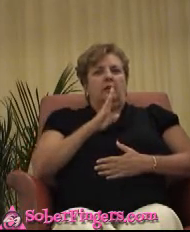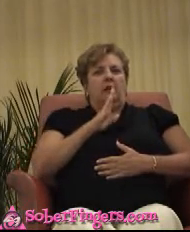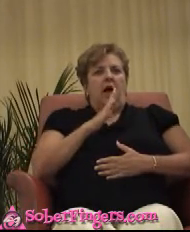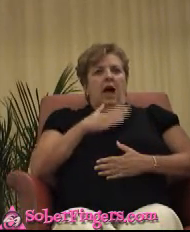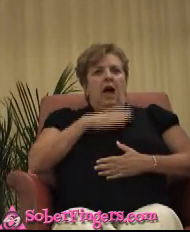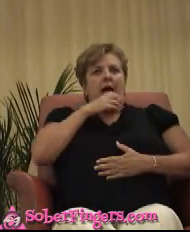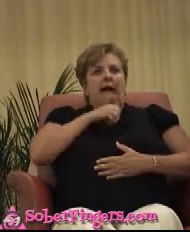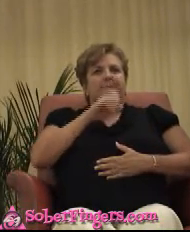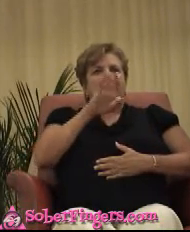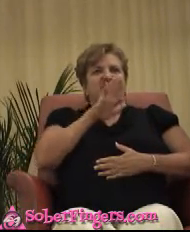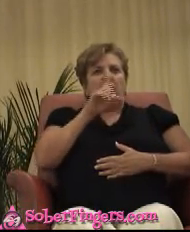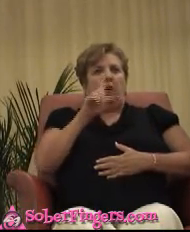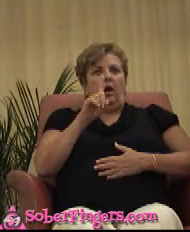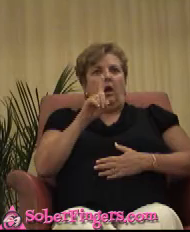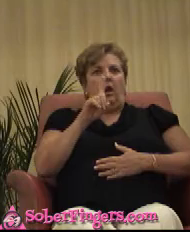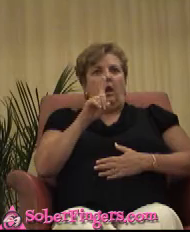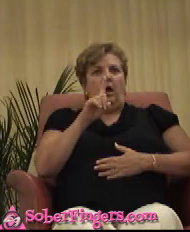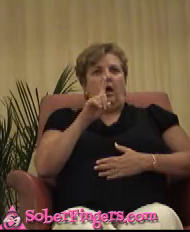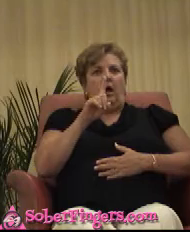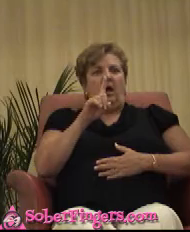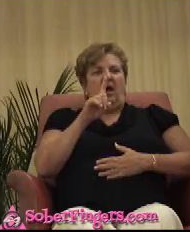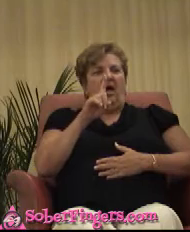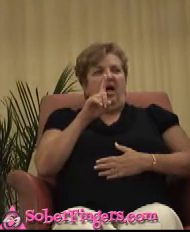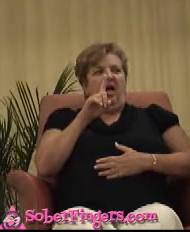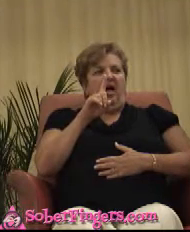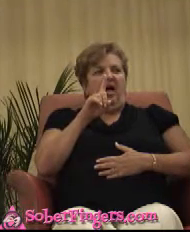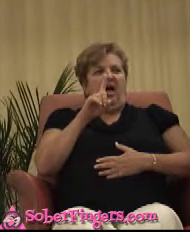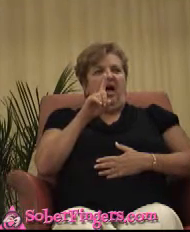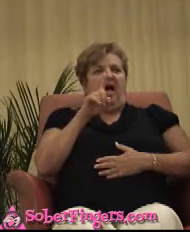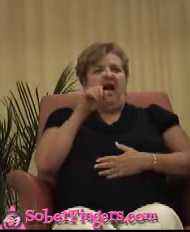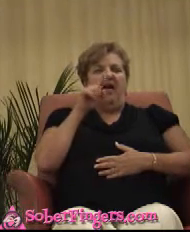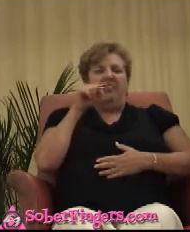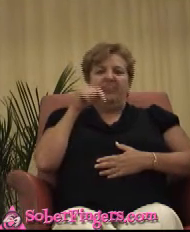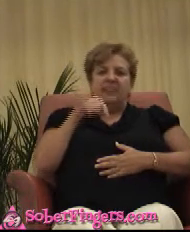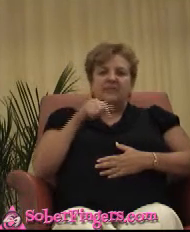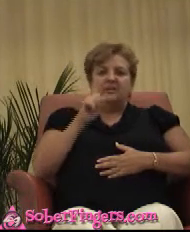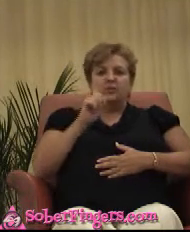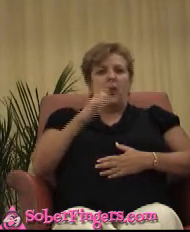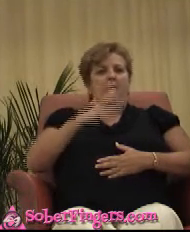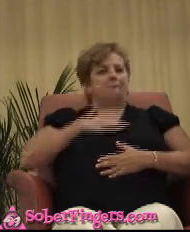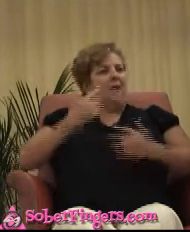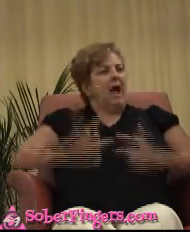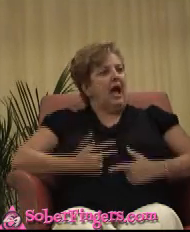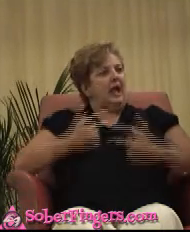years old, and this is how my life wraps up. This is where it ends, in a treatment center for alcoholics.